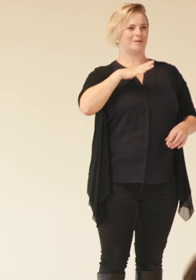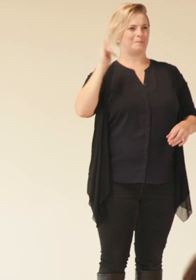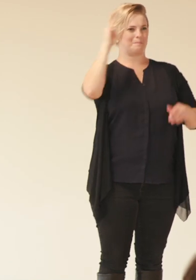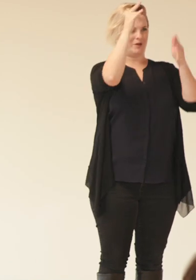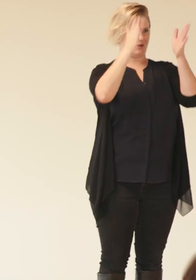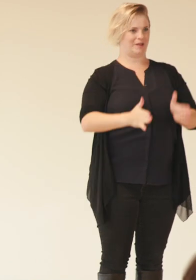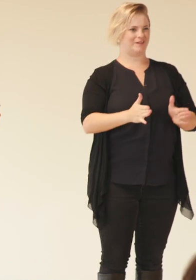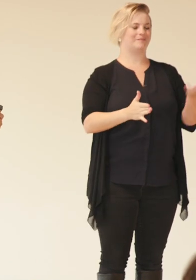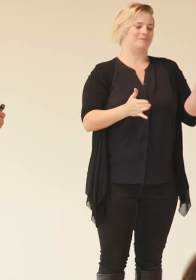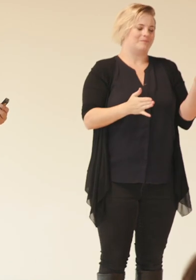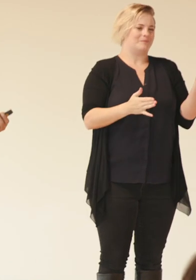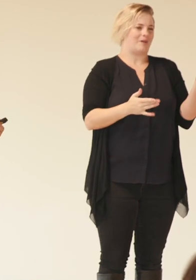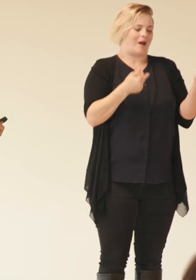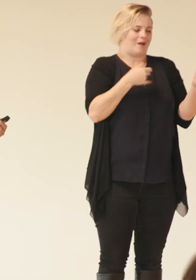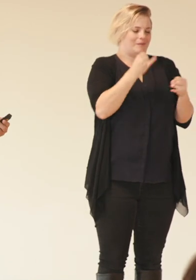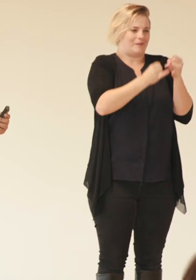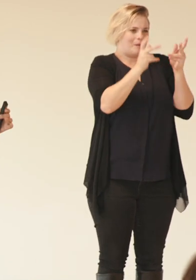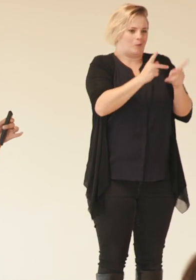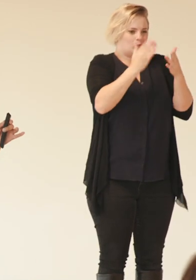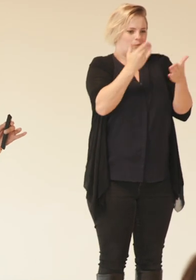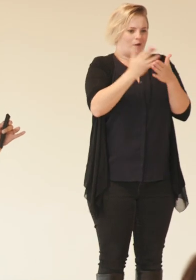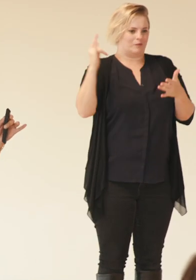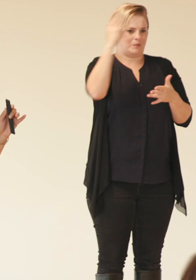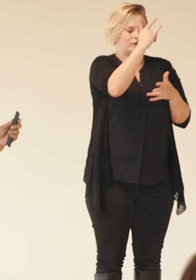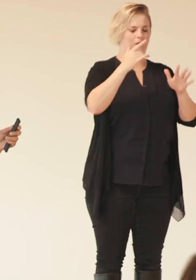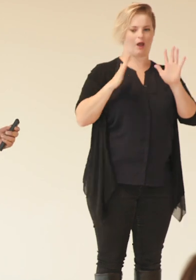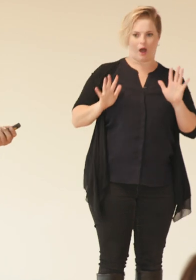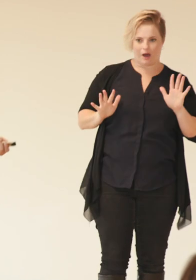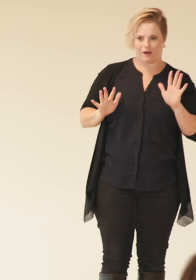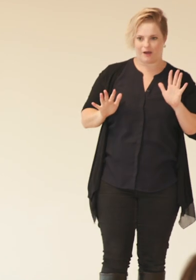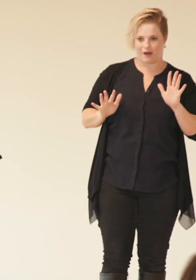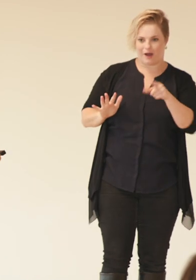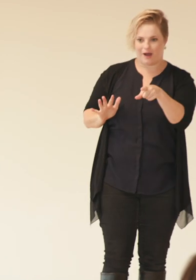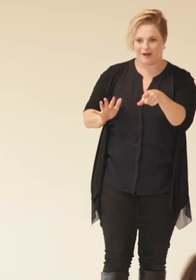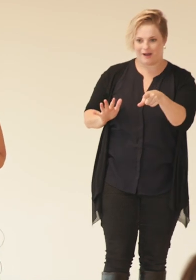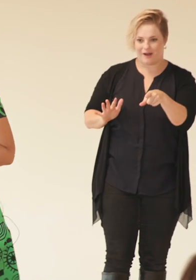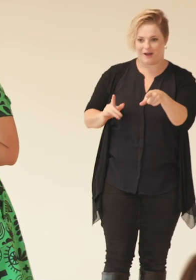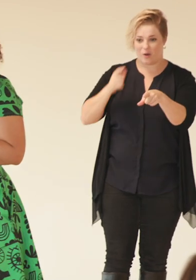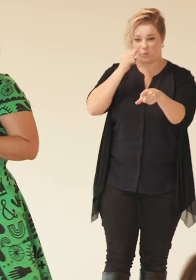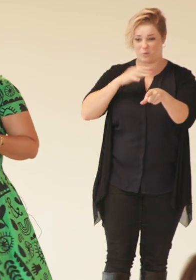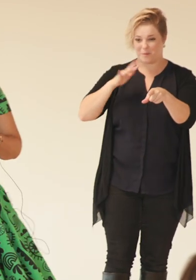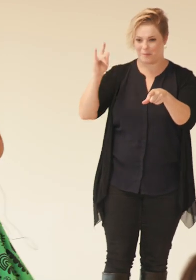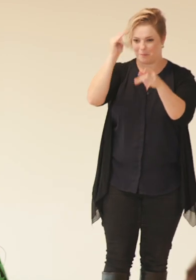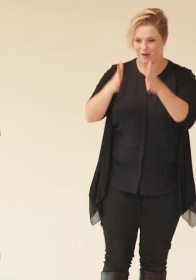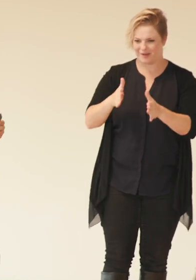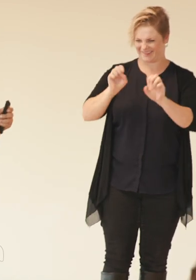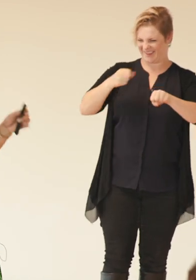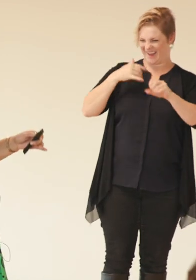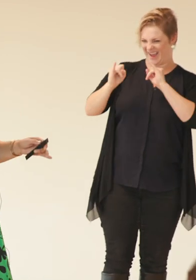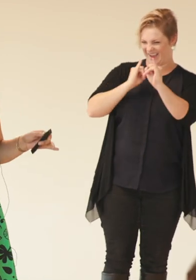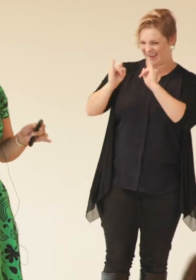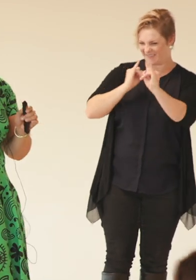the last one on the plane, and I was like, can I interview you for a thing that I'm starting to do? So she did, and the audio